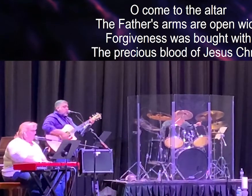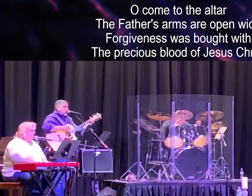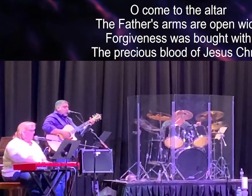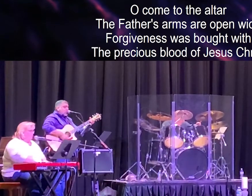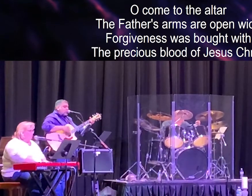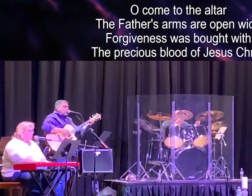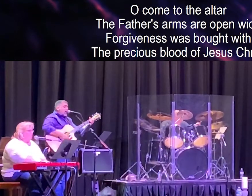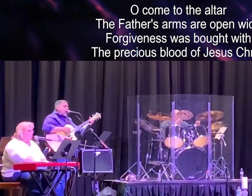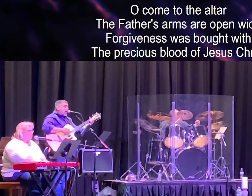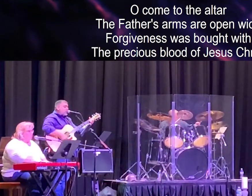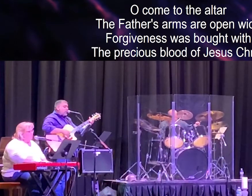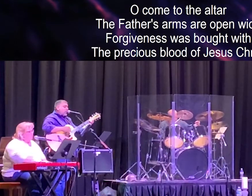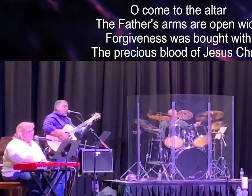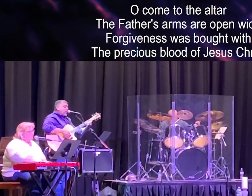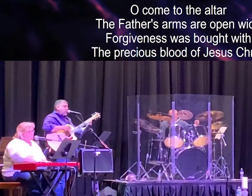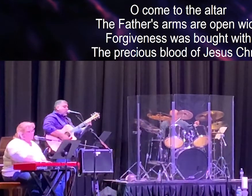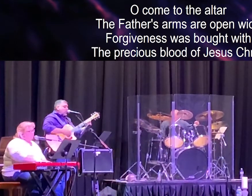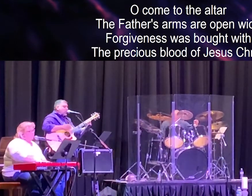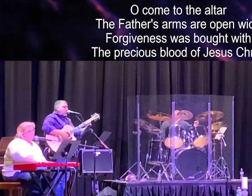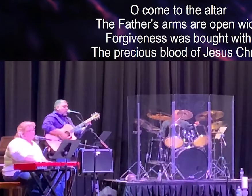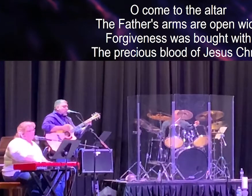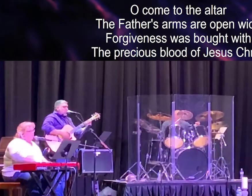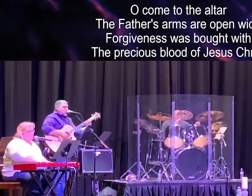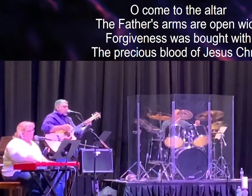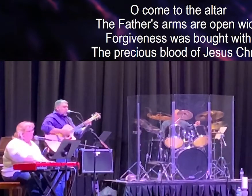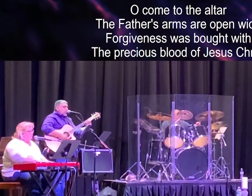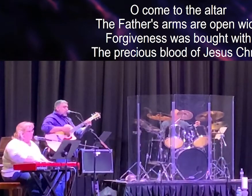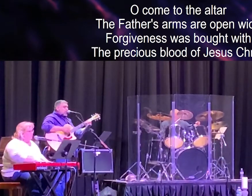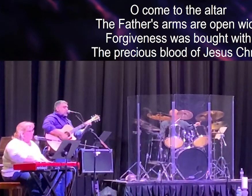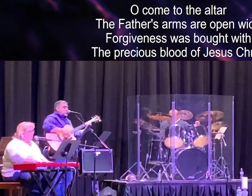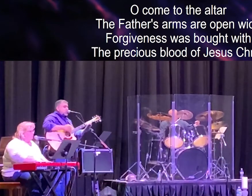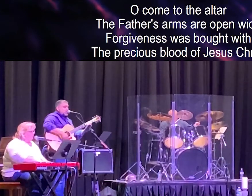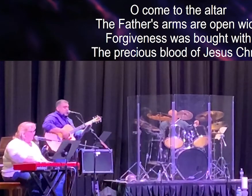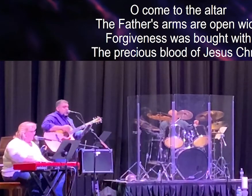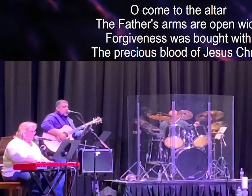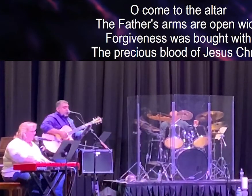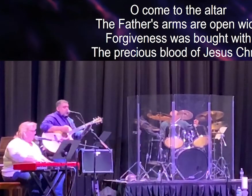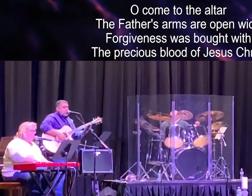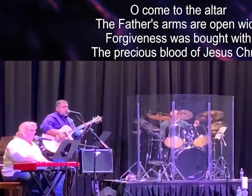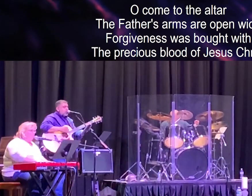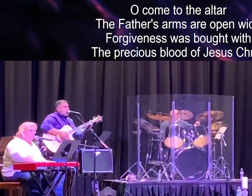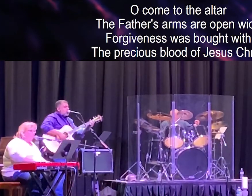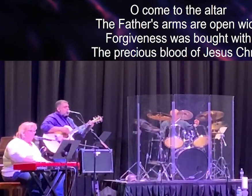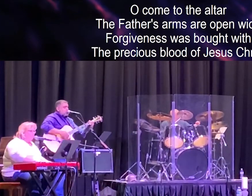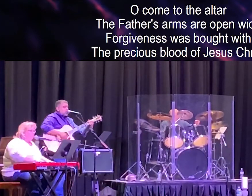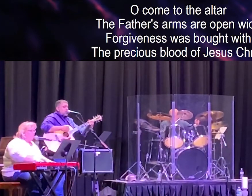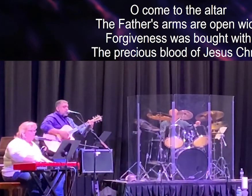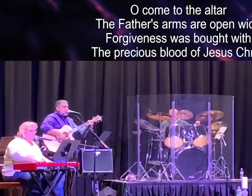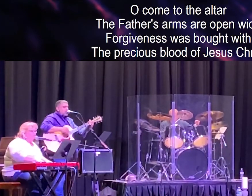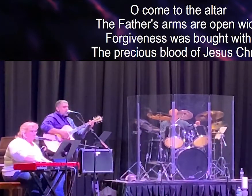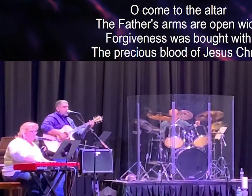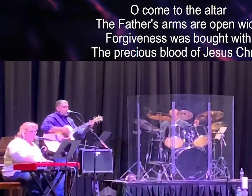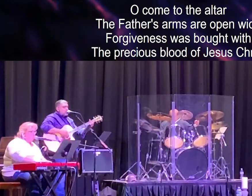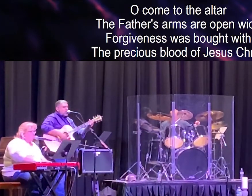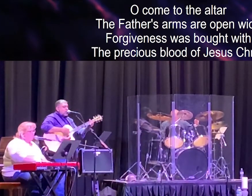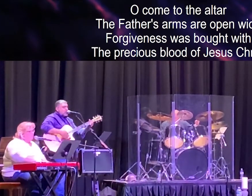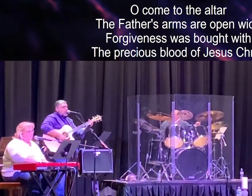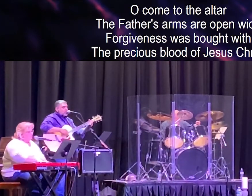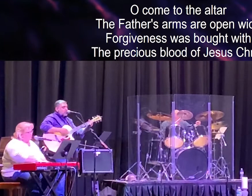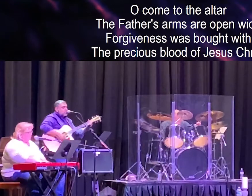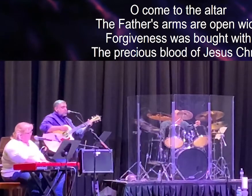Forgiveness was bought with the precious blood of Jesus.